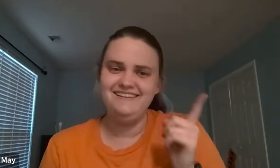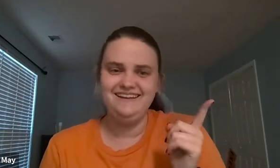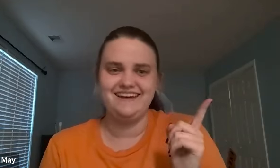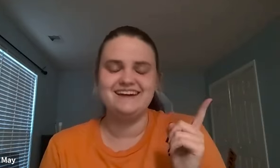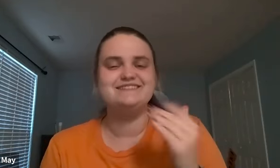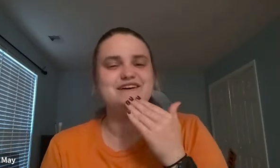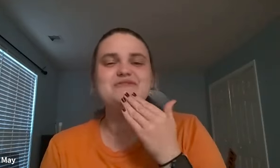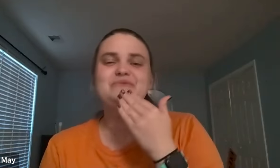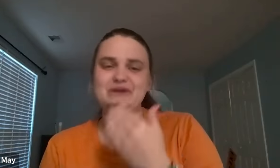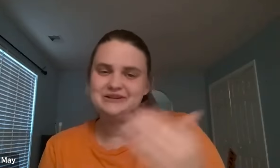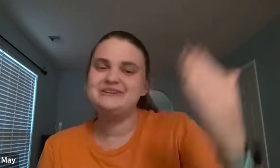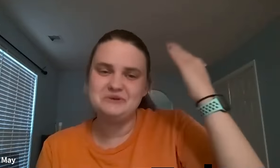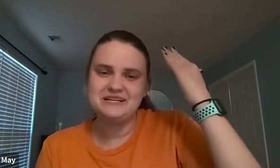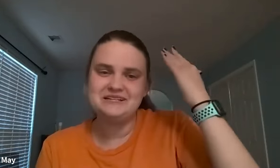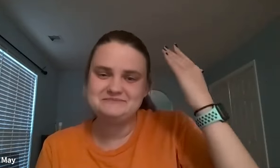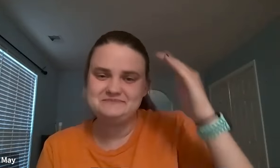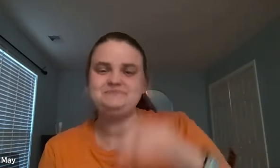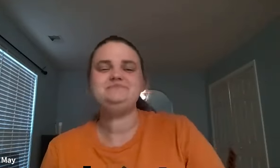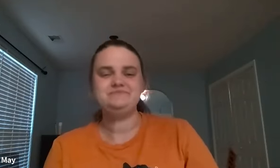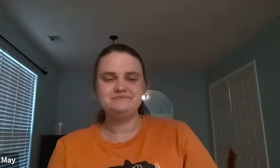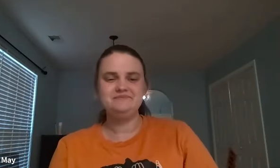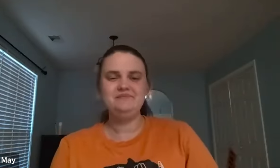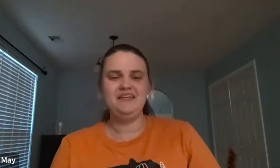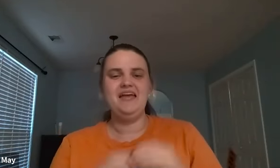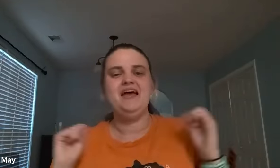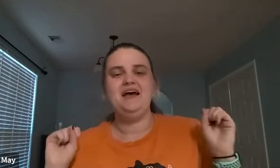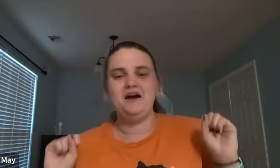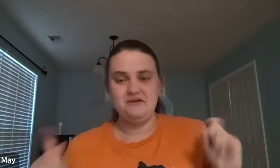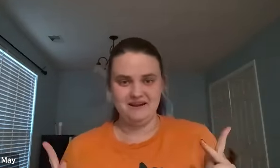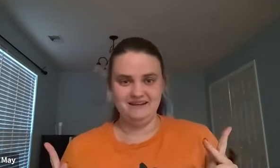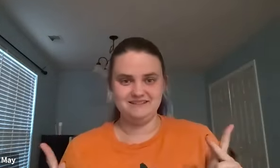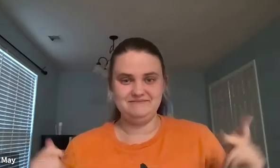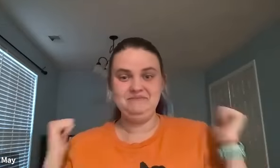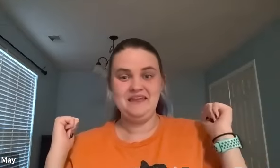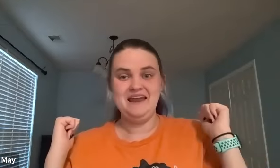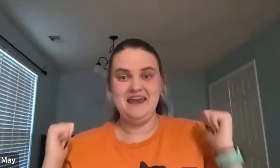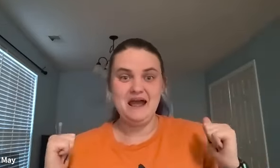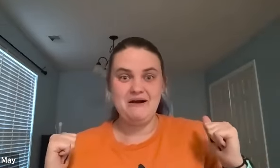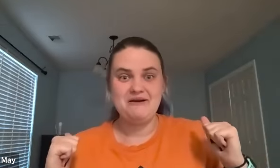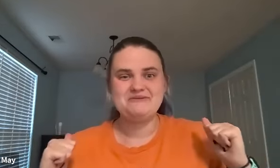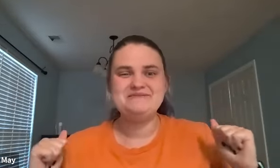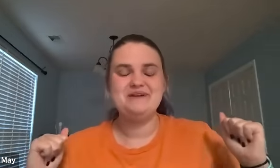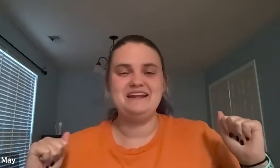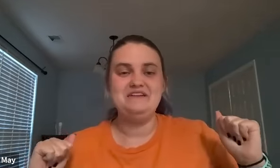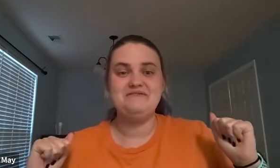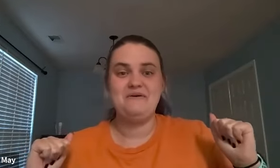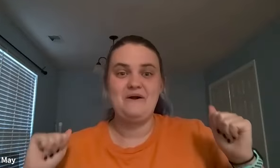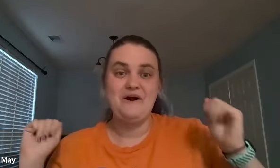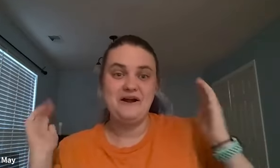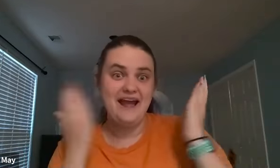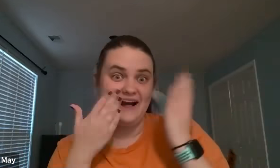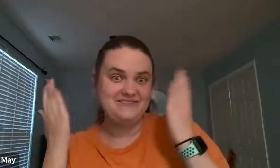like that. So good morning. All right. Now, are we ready for our